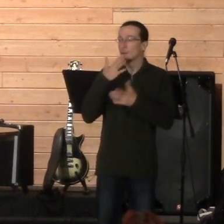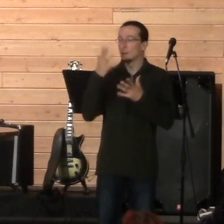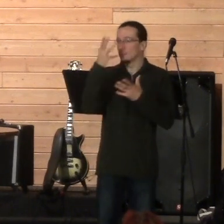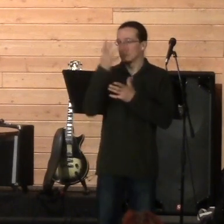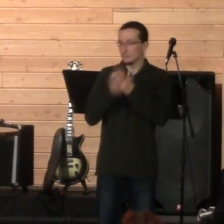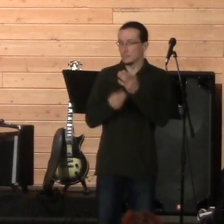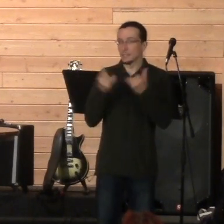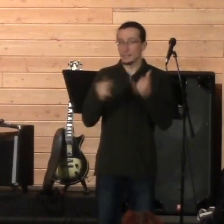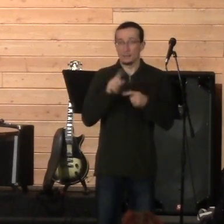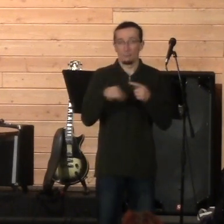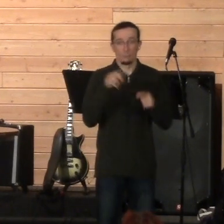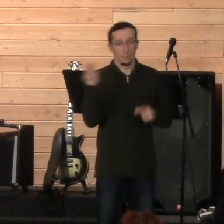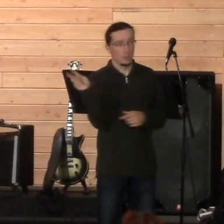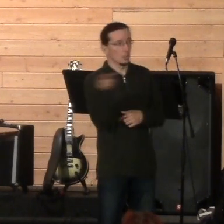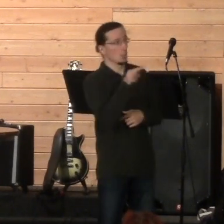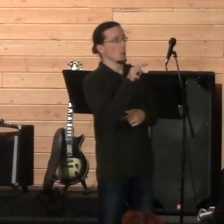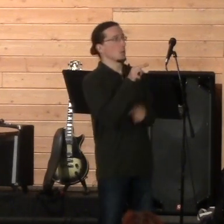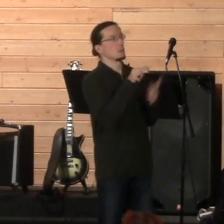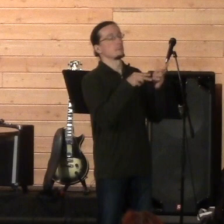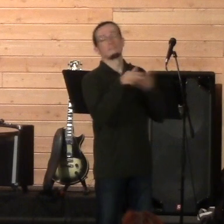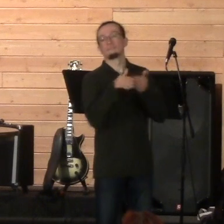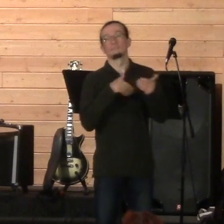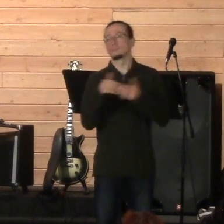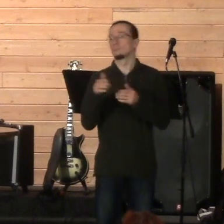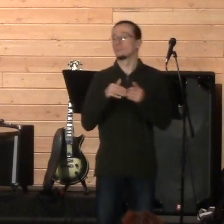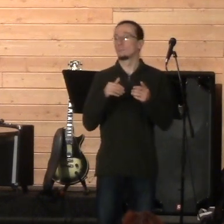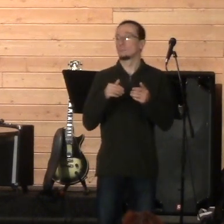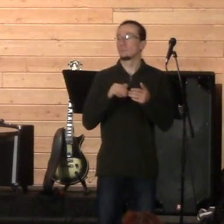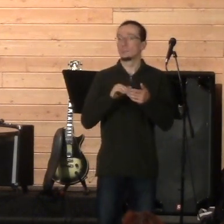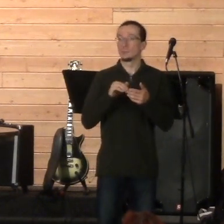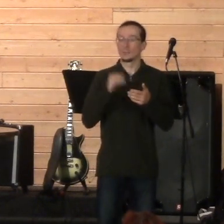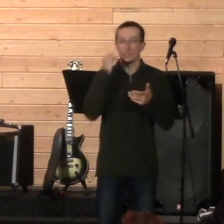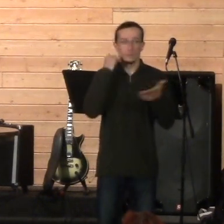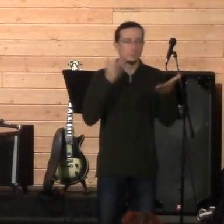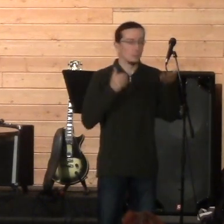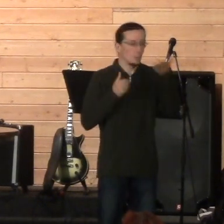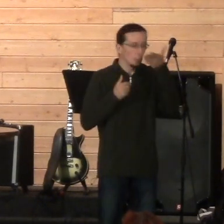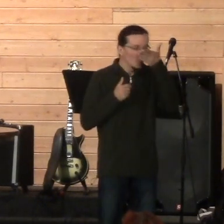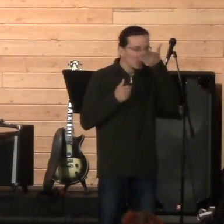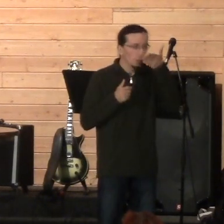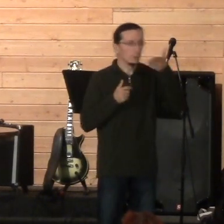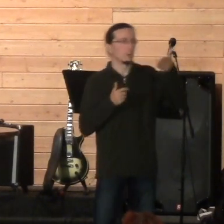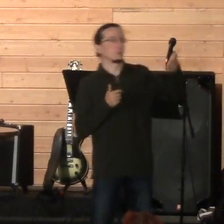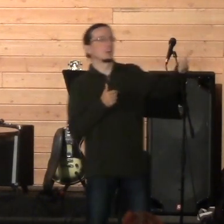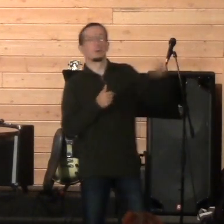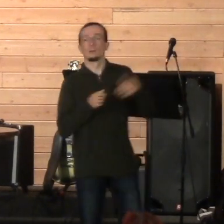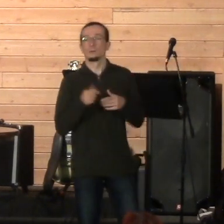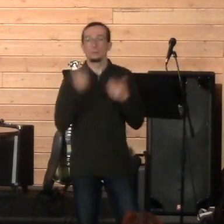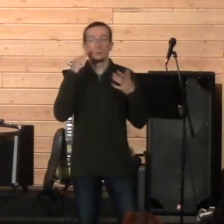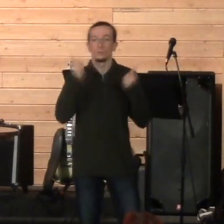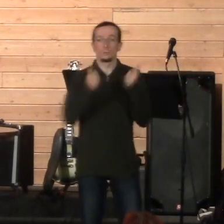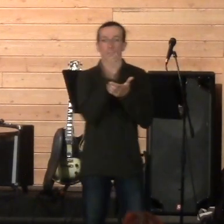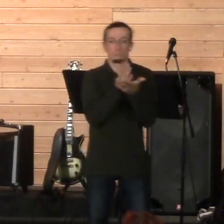And now when you look at the puzzle, it doesn't matter how close you get to the puzzle, you can't tell what pieces are missing.